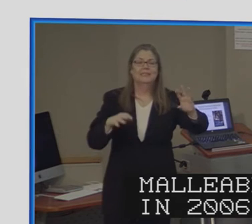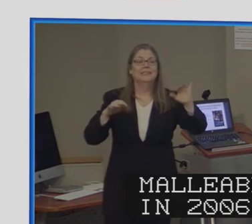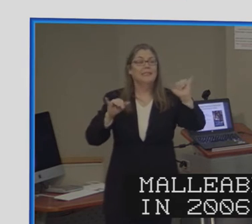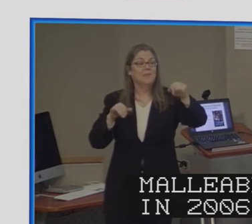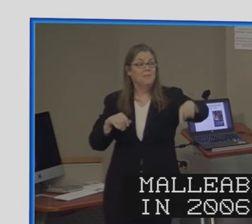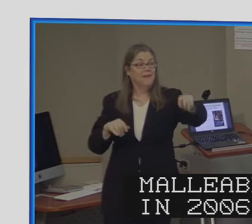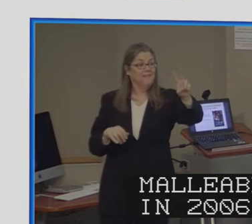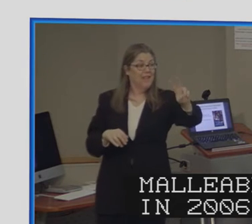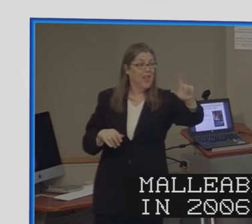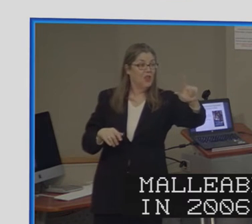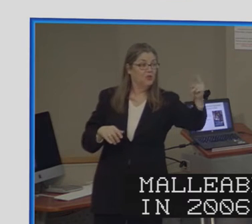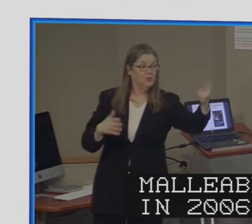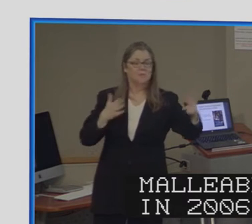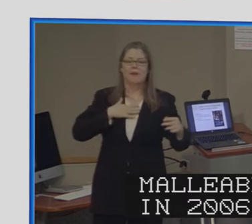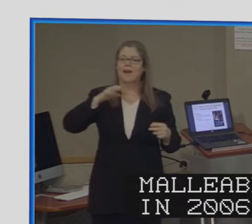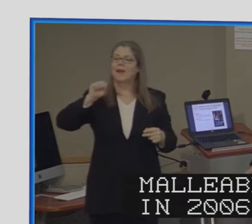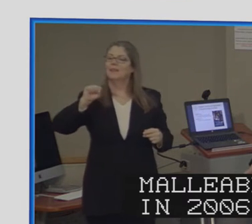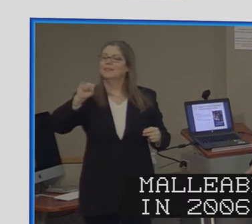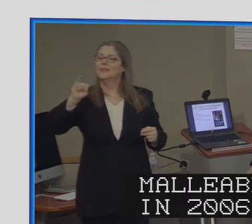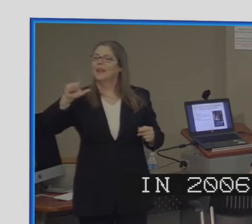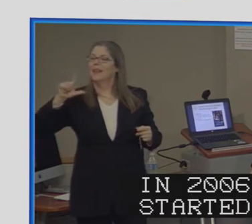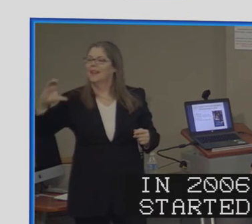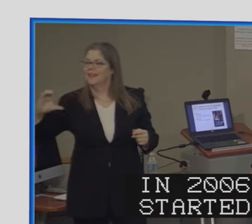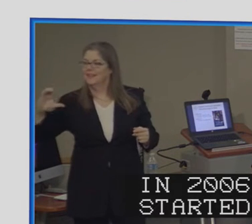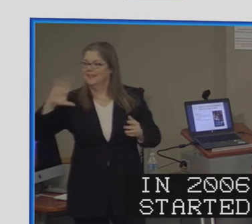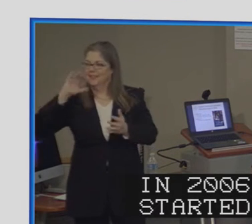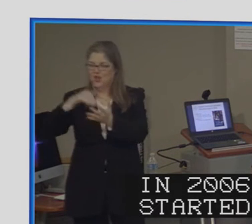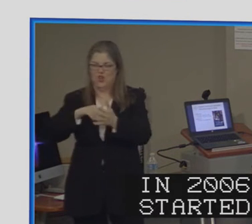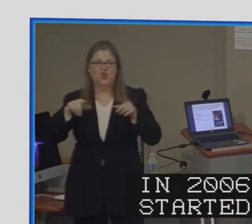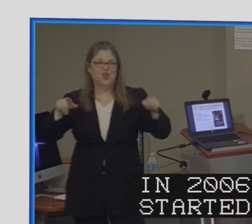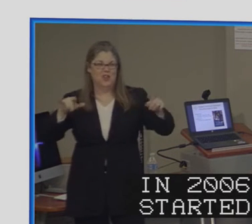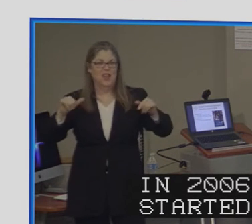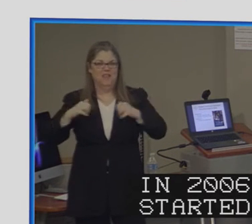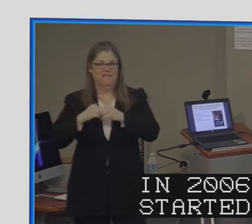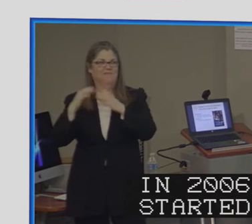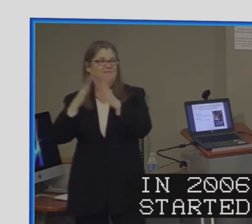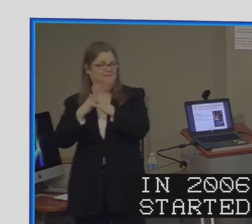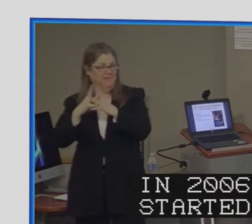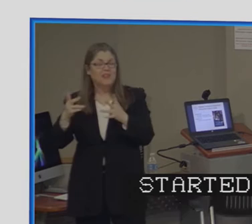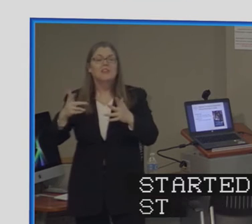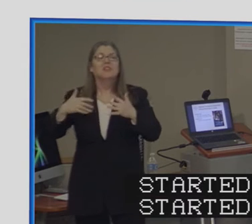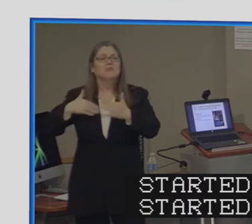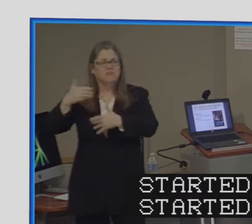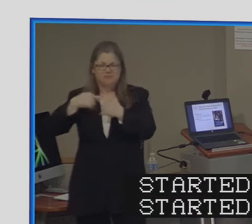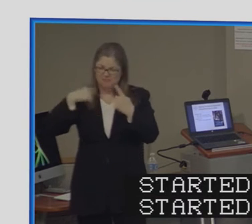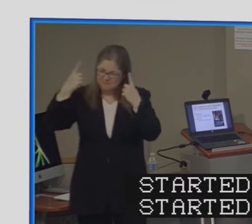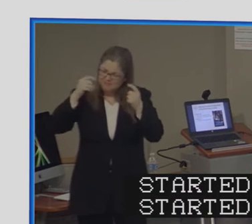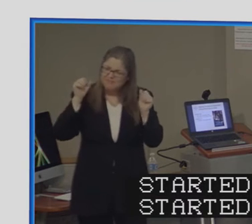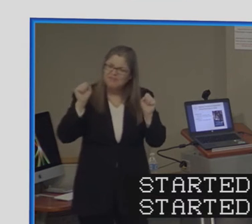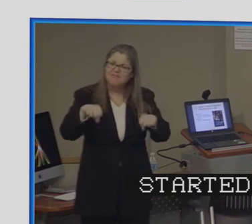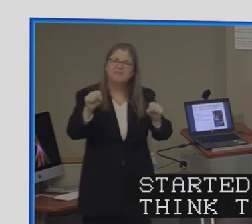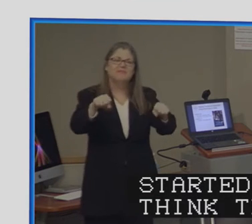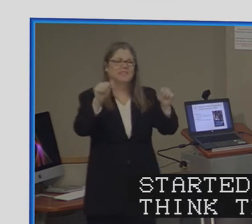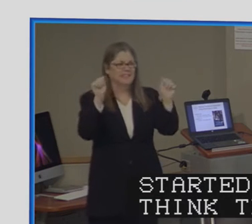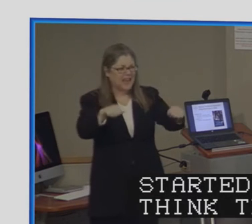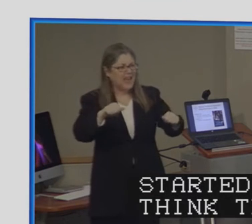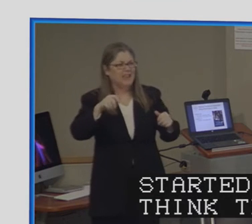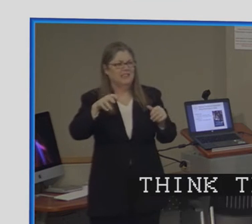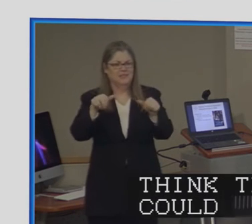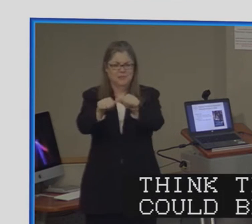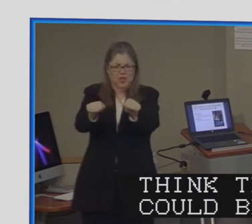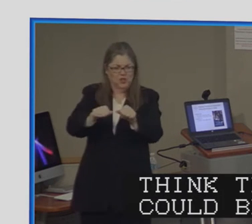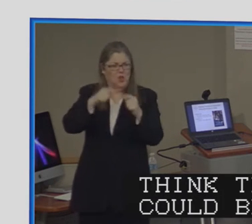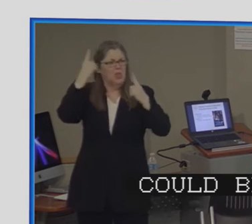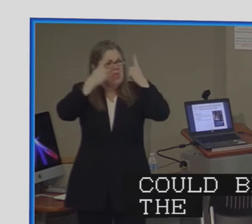got started, we had some reason to think that spatial thinking could be changed. There were a few studies,